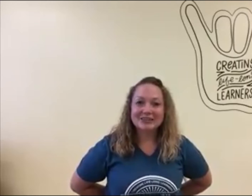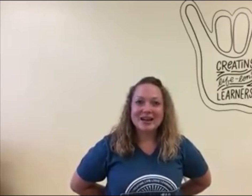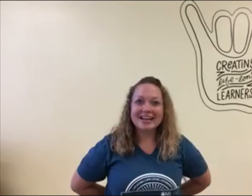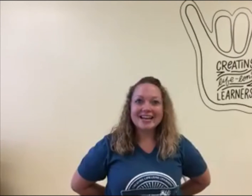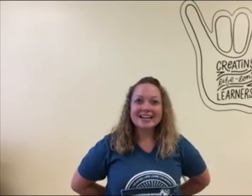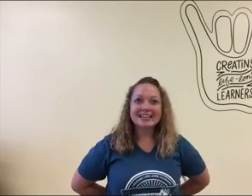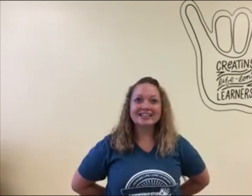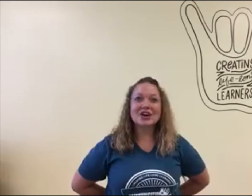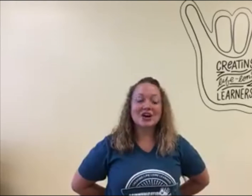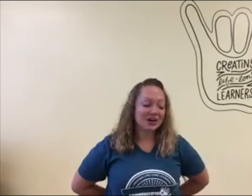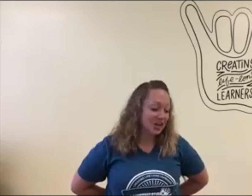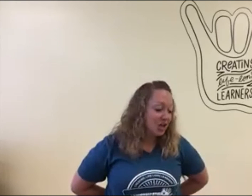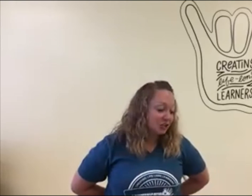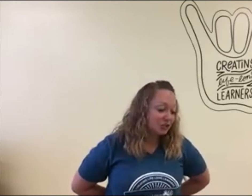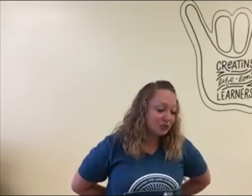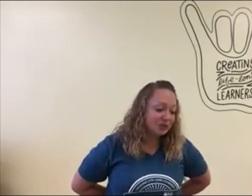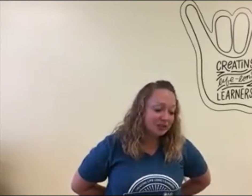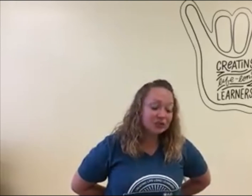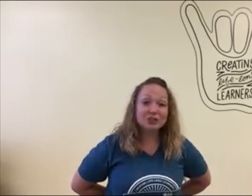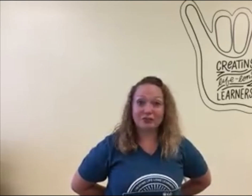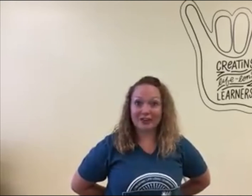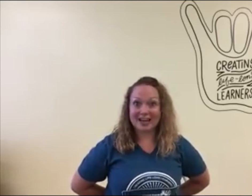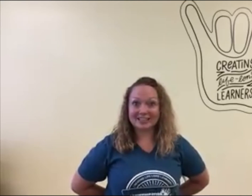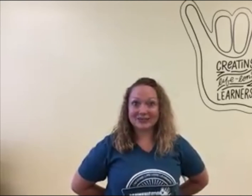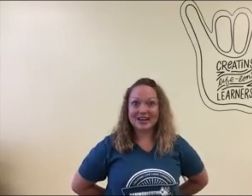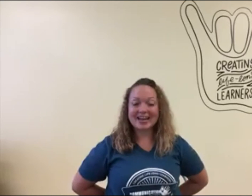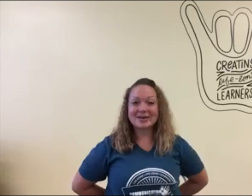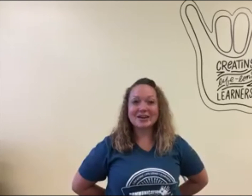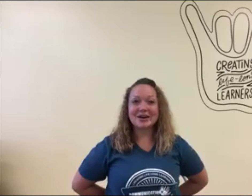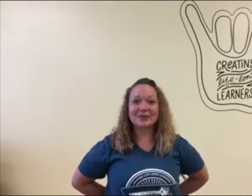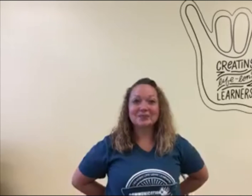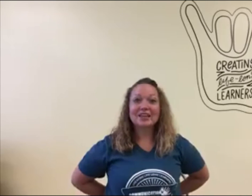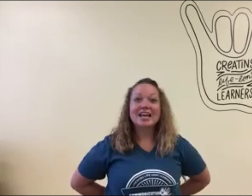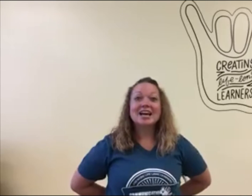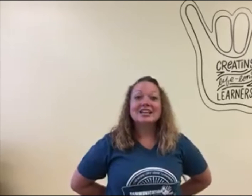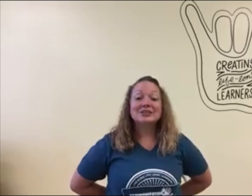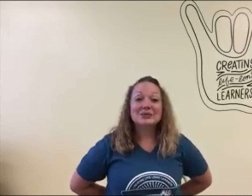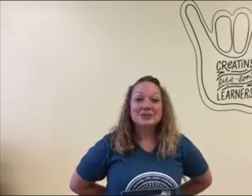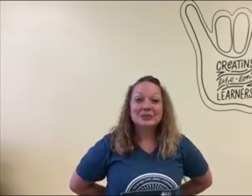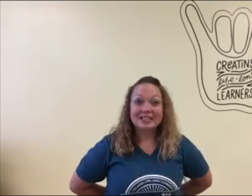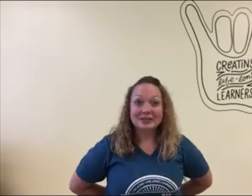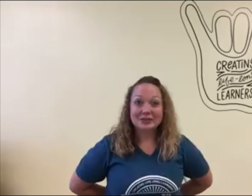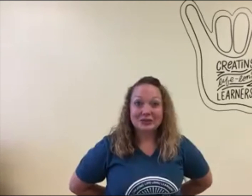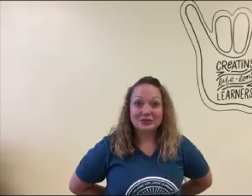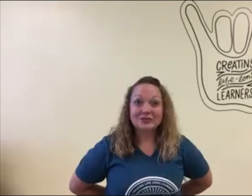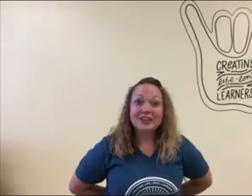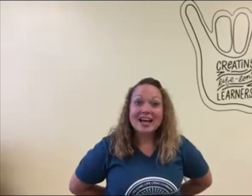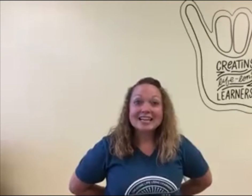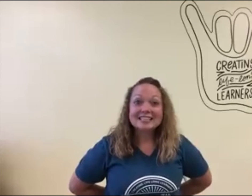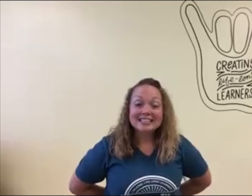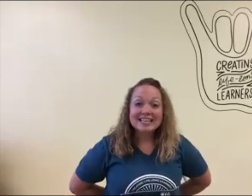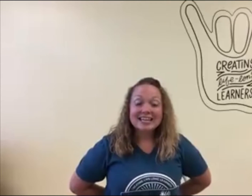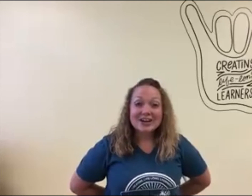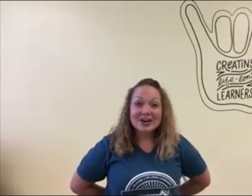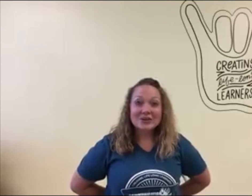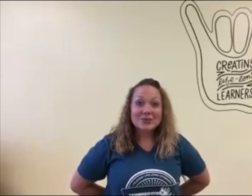ready? It's called Two Little Shoe Flies. Okay, here we go. Two little shoe flies sitting on a